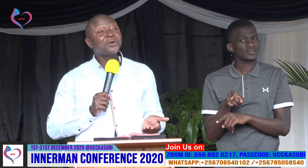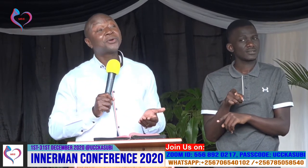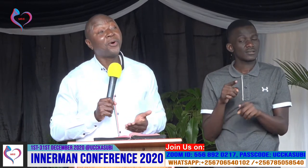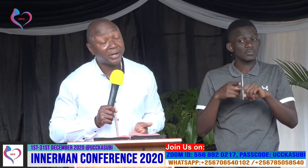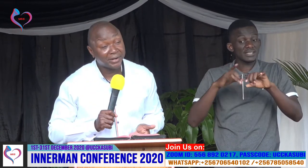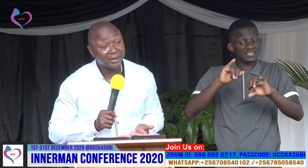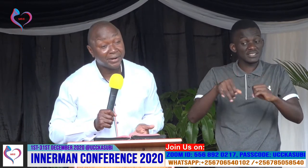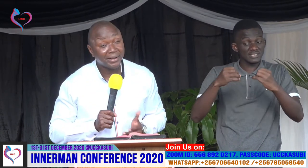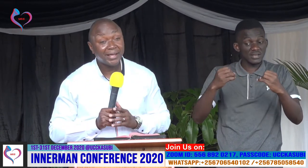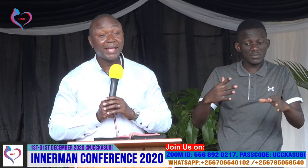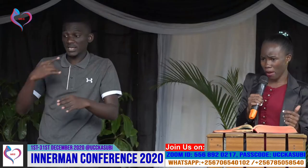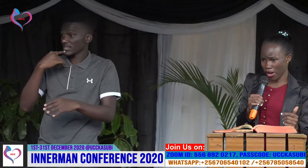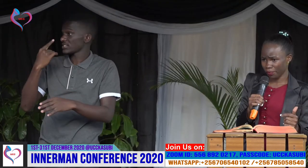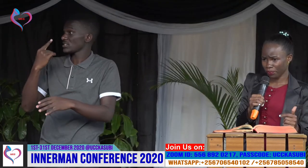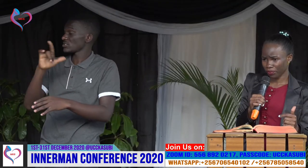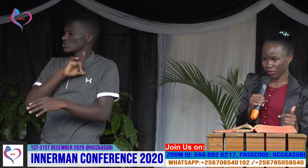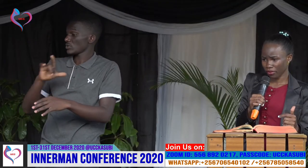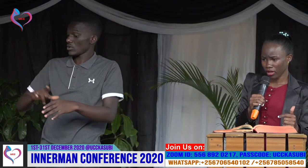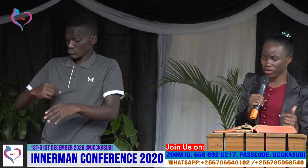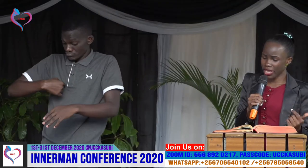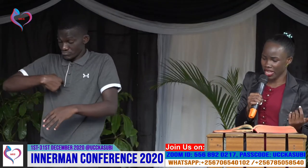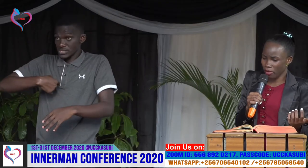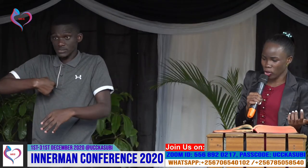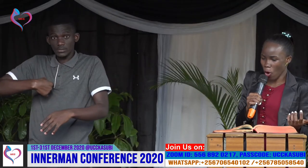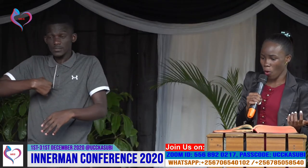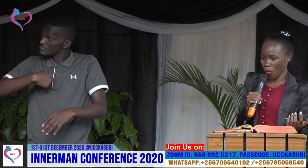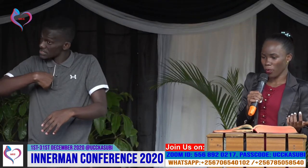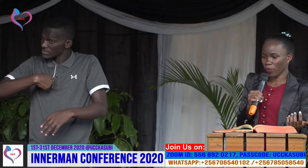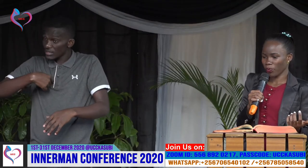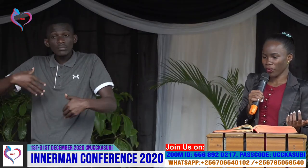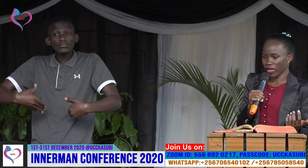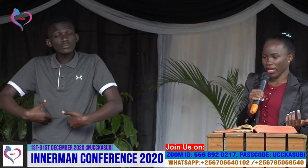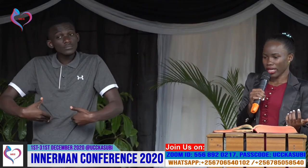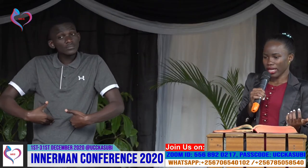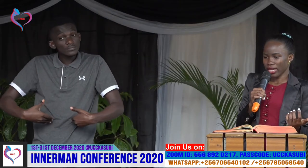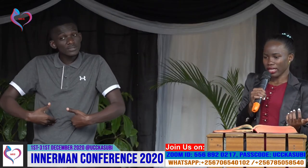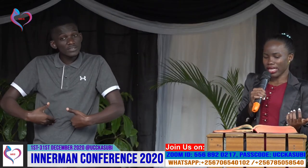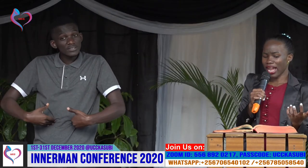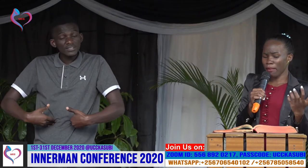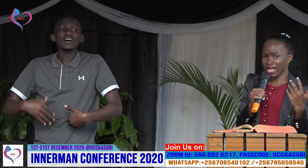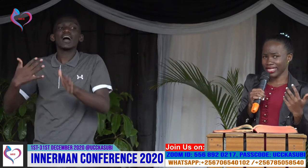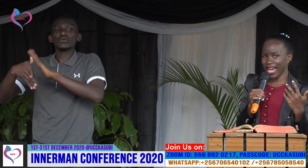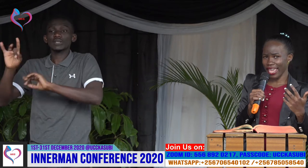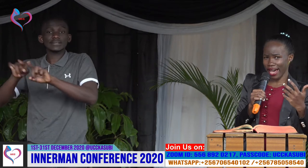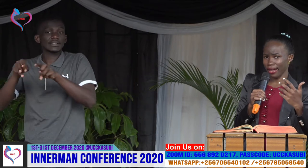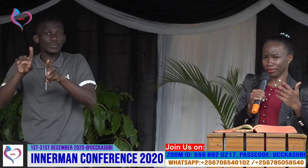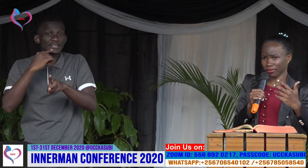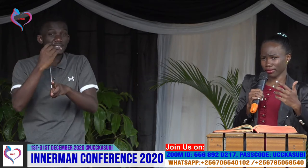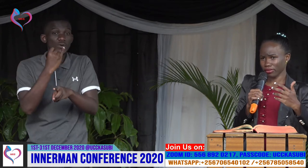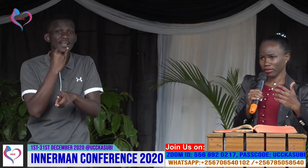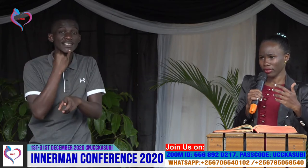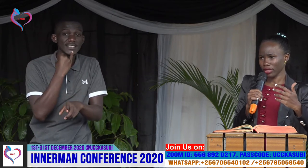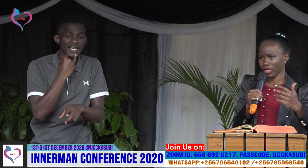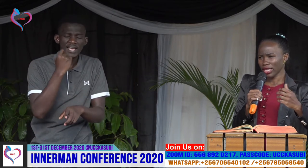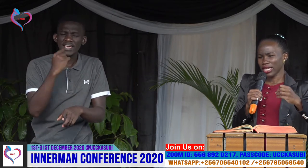Jeremiah told God, me I'm young. He told Isaiah, Nagamba Isaiah, I chose